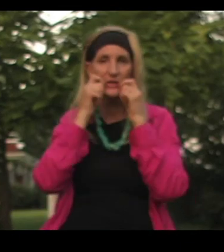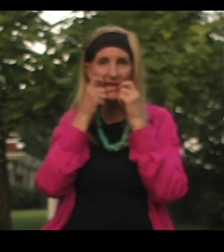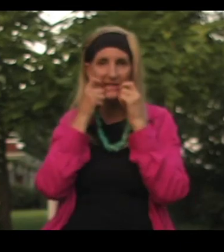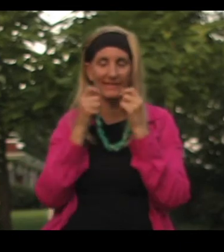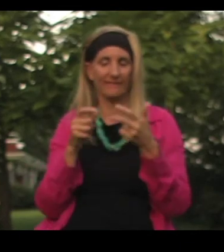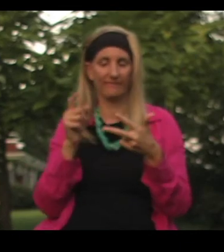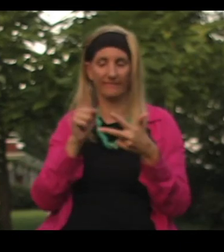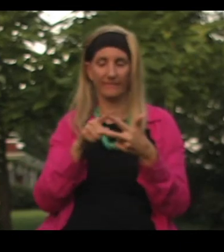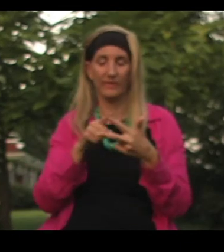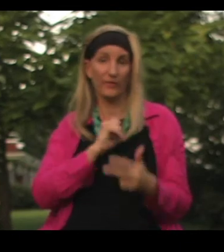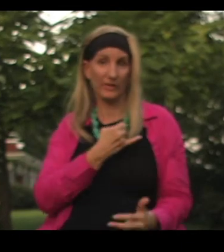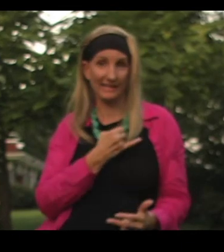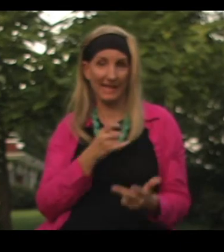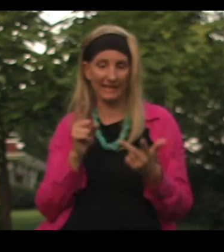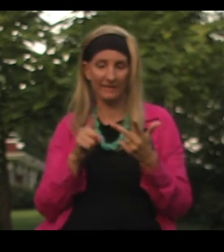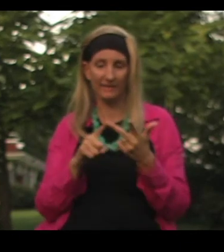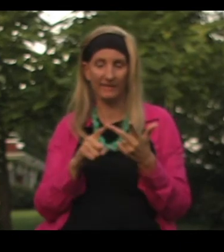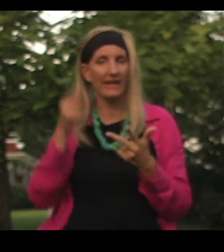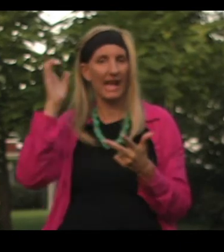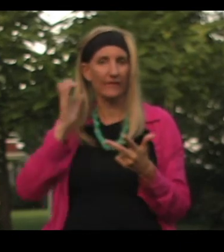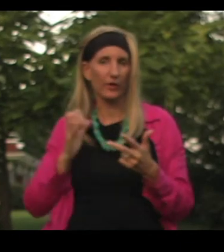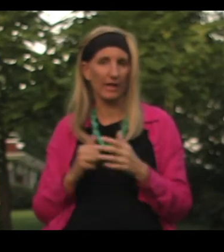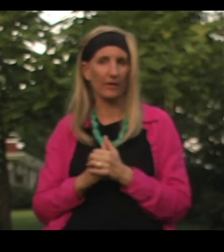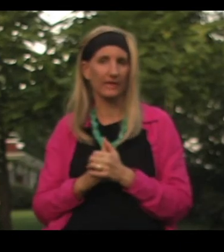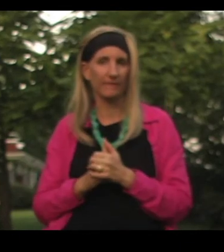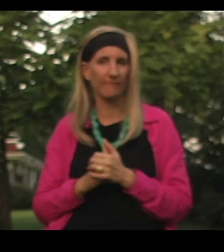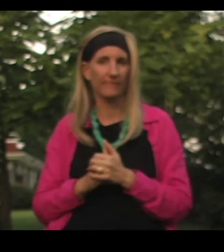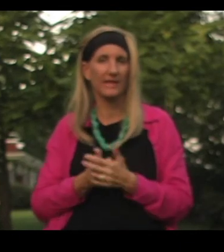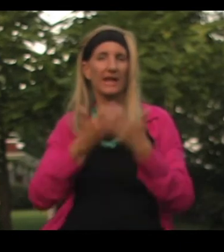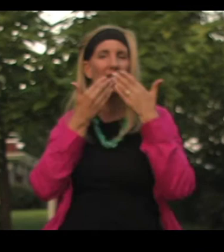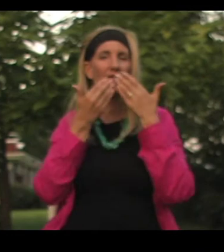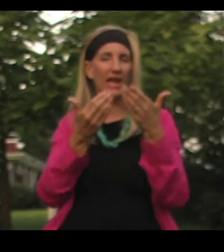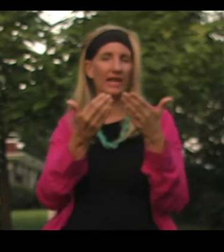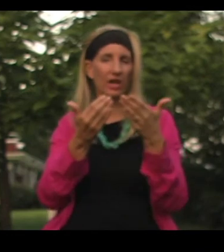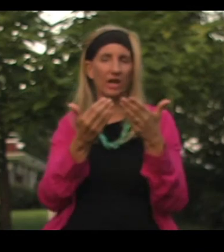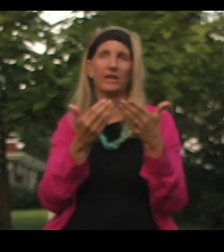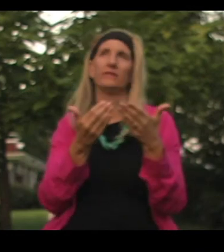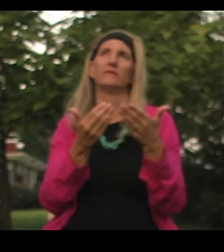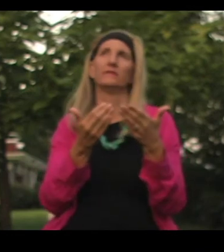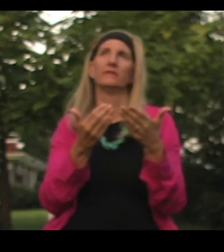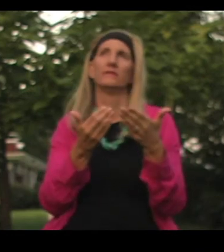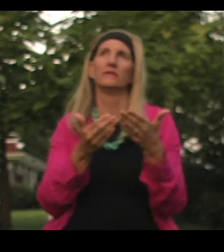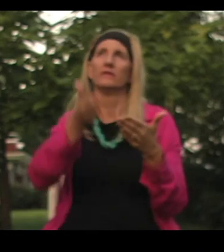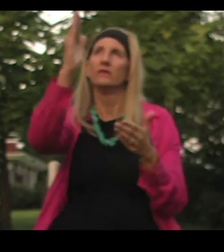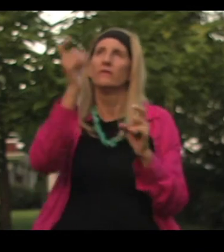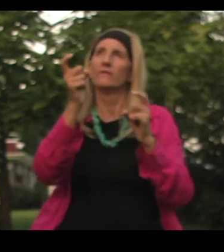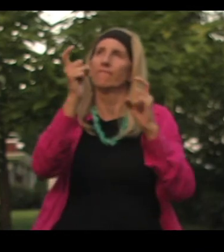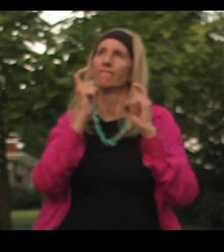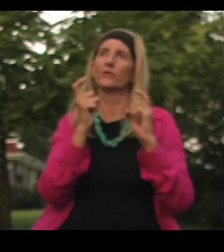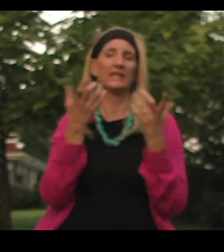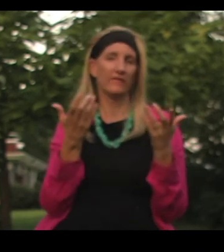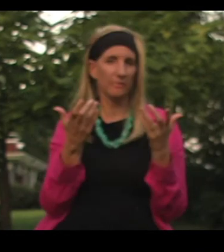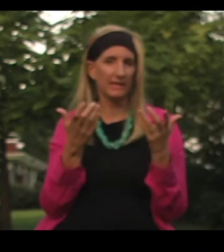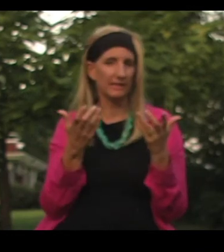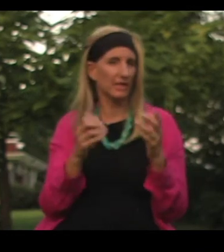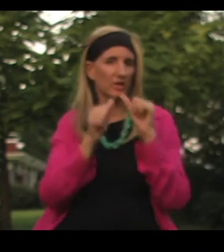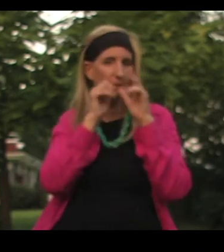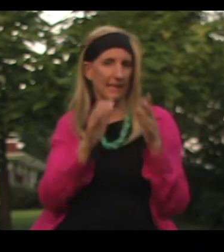Andres, for Selah, and for Cloudy. I thank God for giving me such a